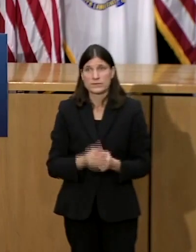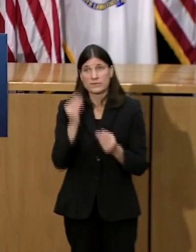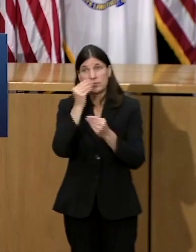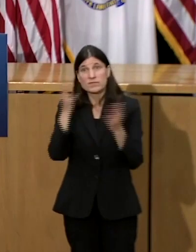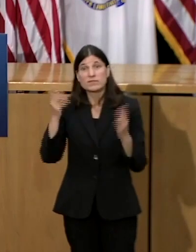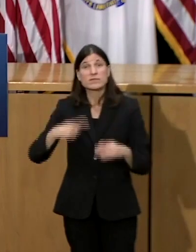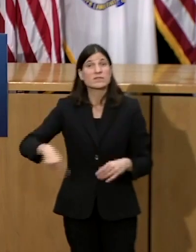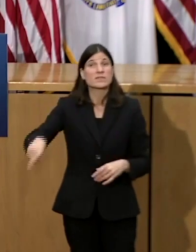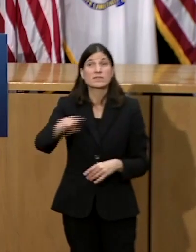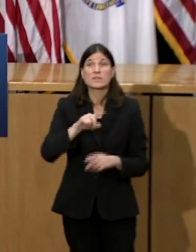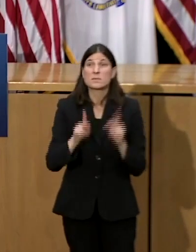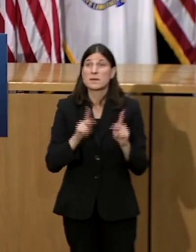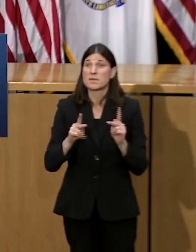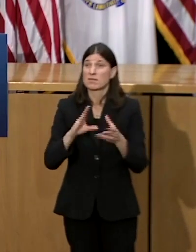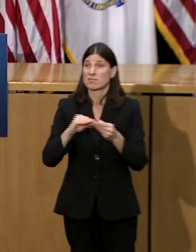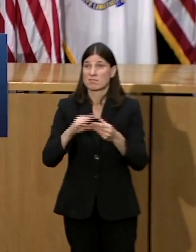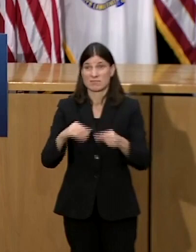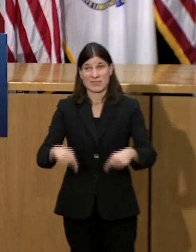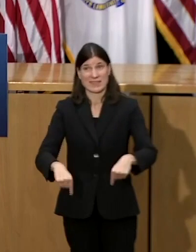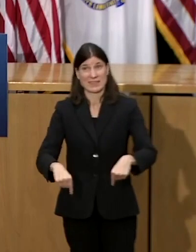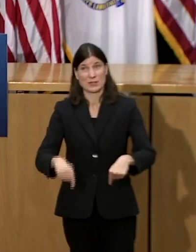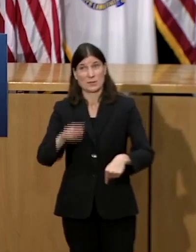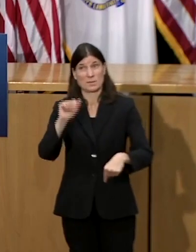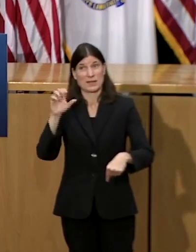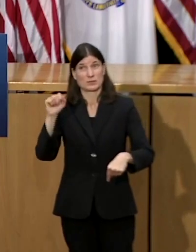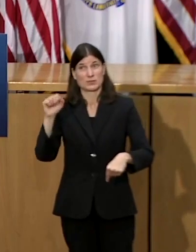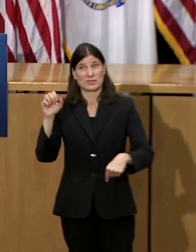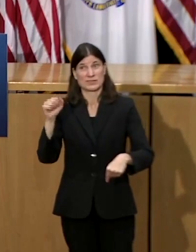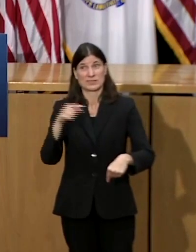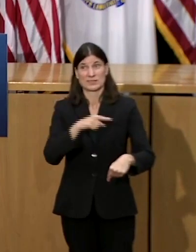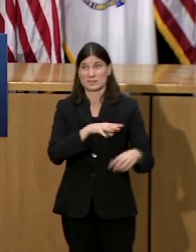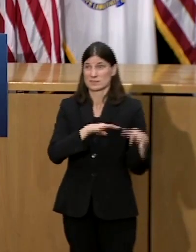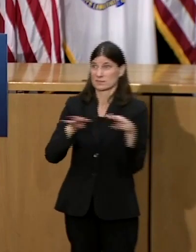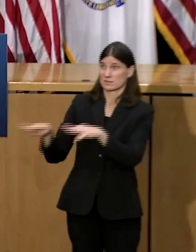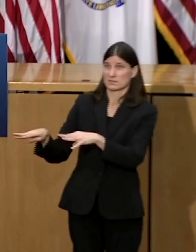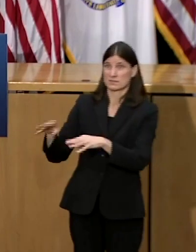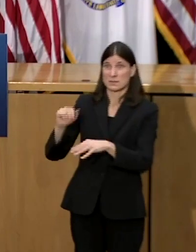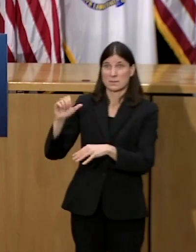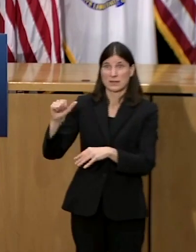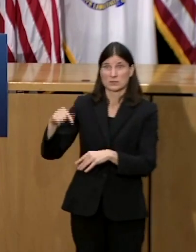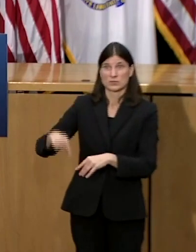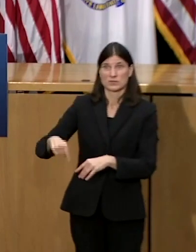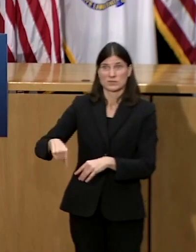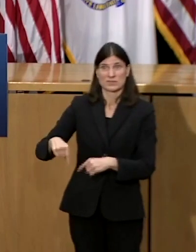highest participation rate in our nation's history in this election.